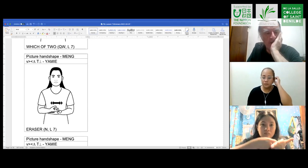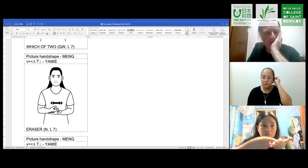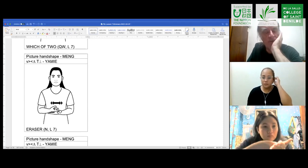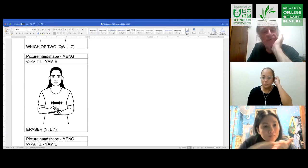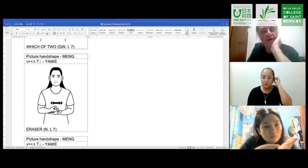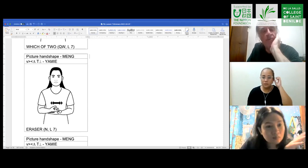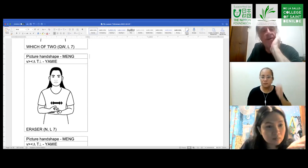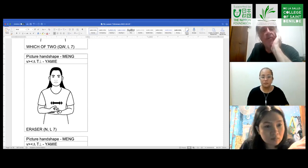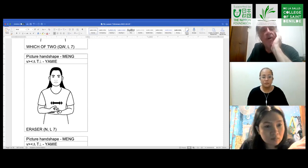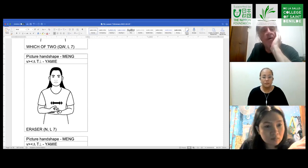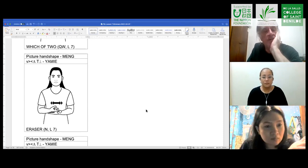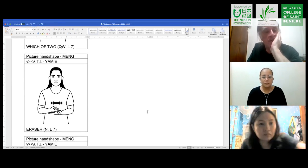So you're Eraser. fine with that one also.